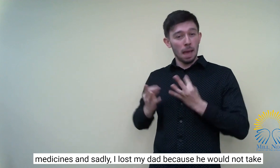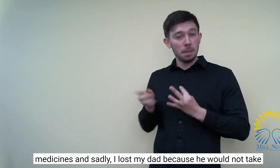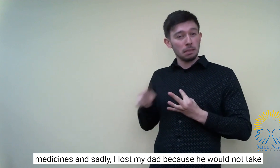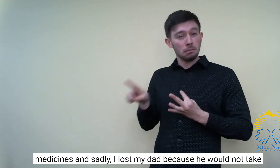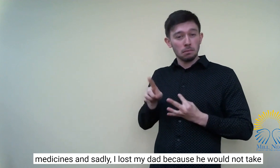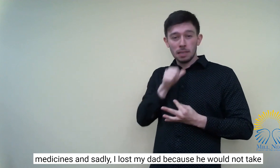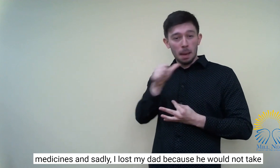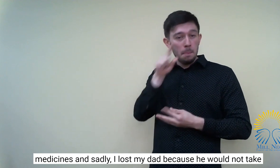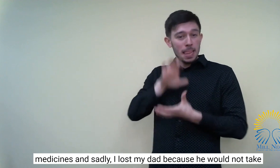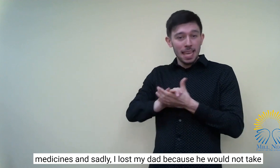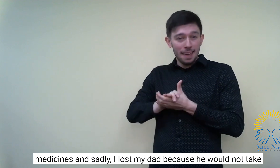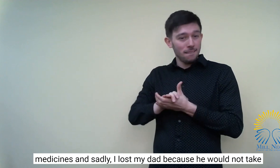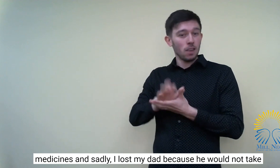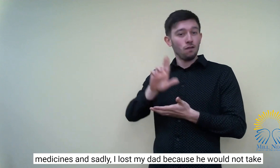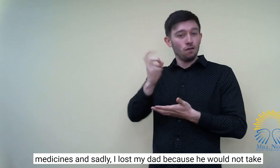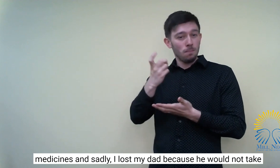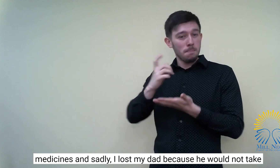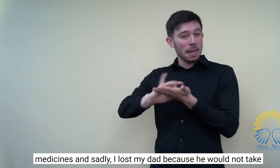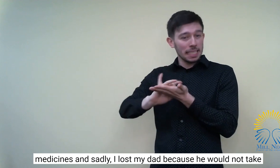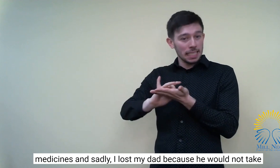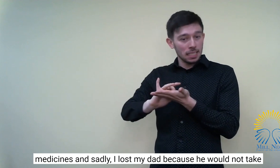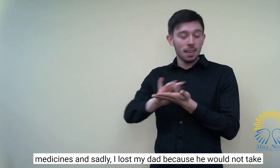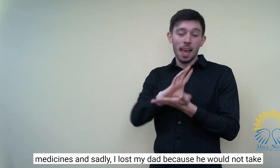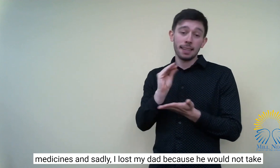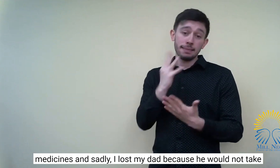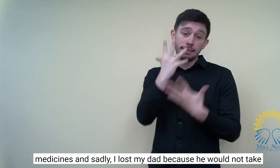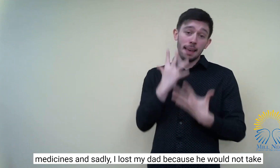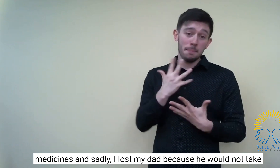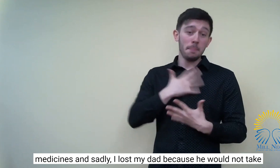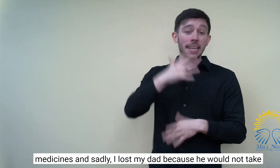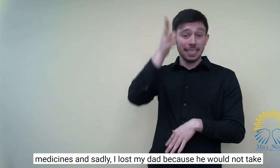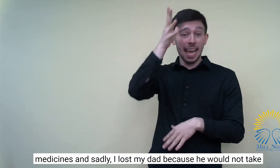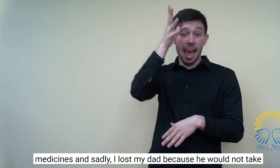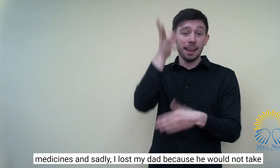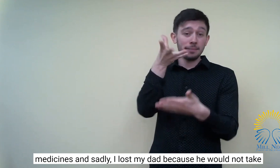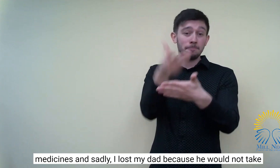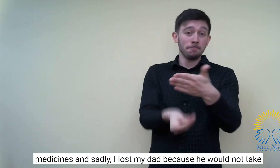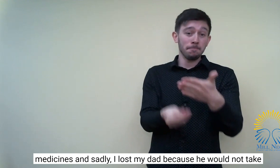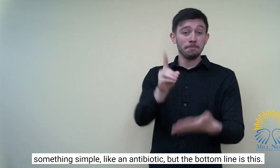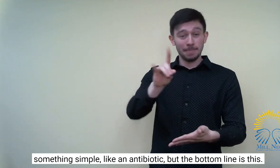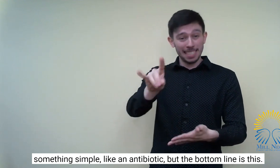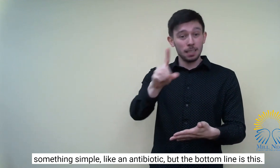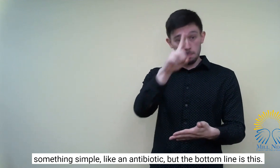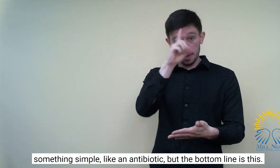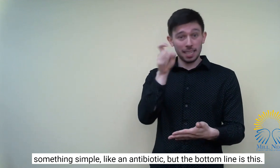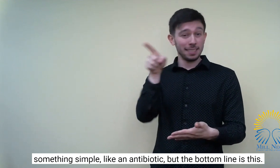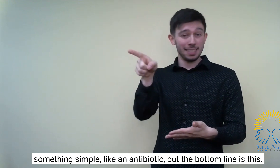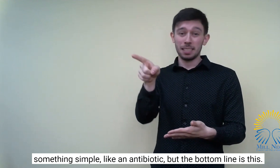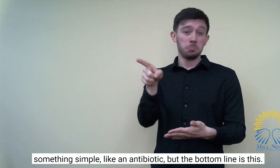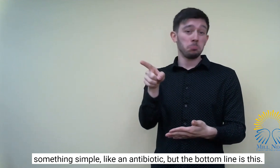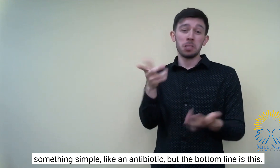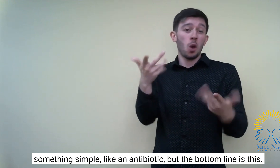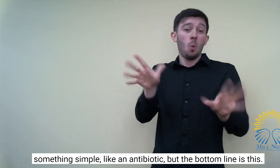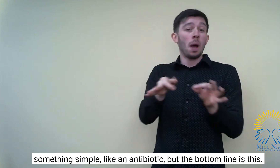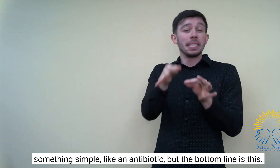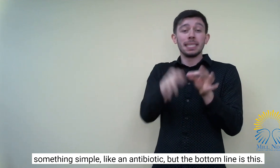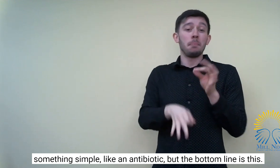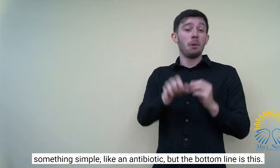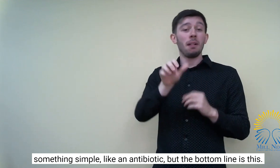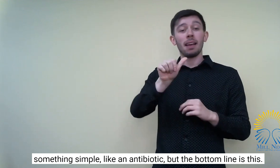medicines. And sadly, I lost my dad because he would not take something simple like an antibiotic.